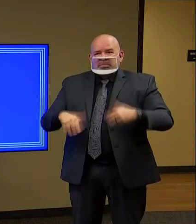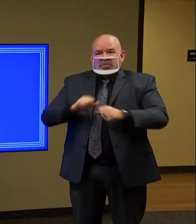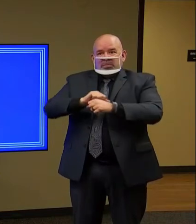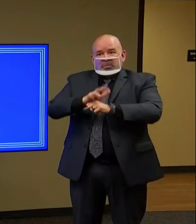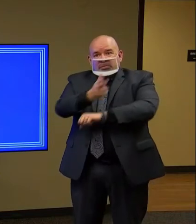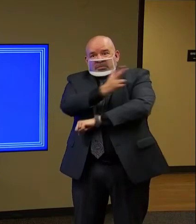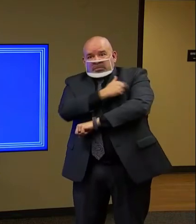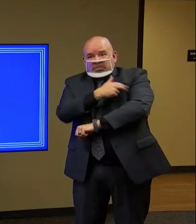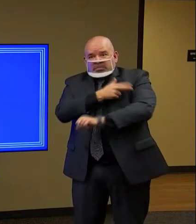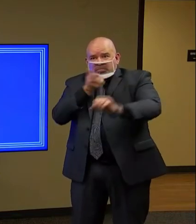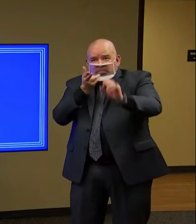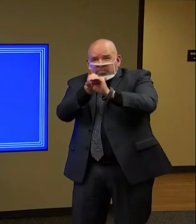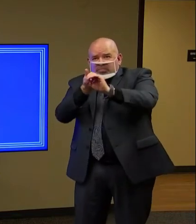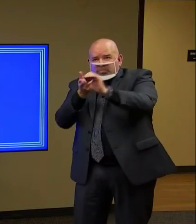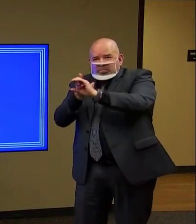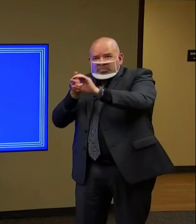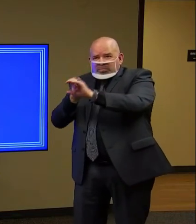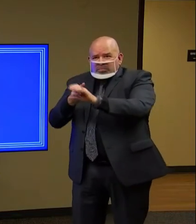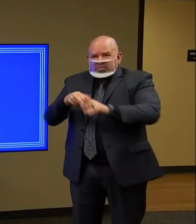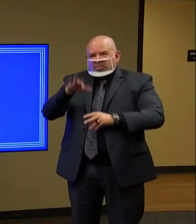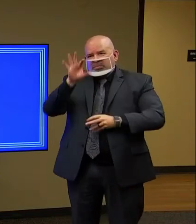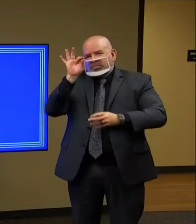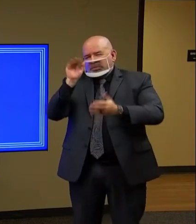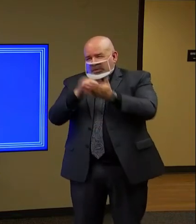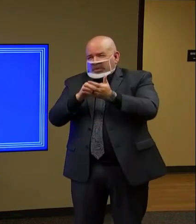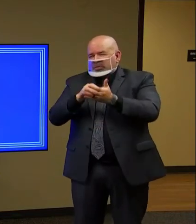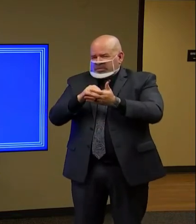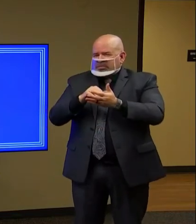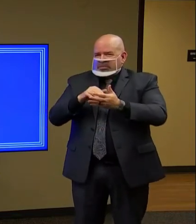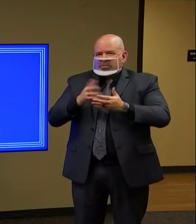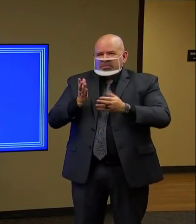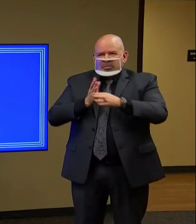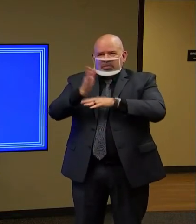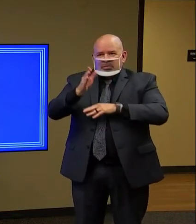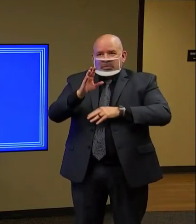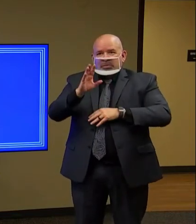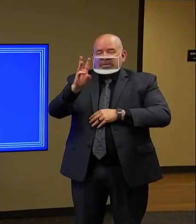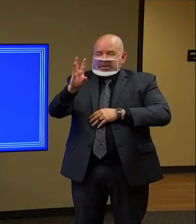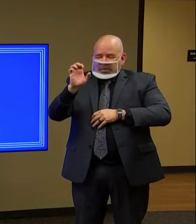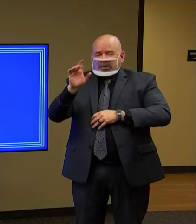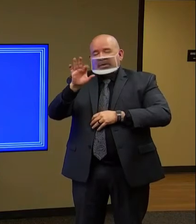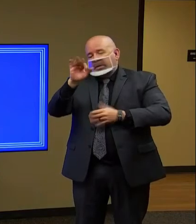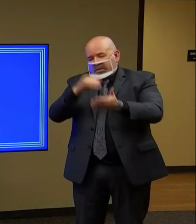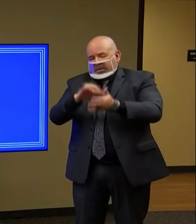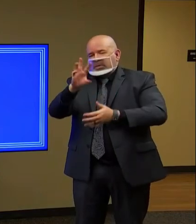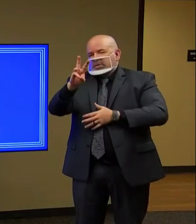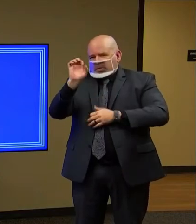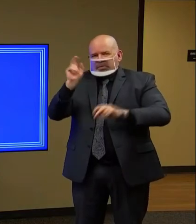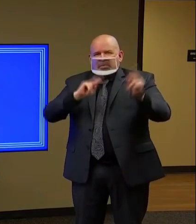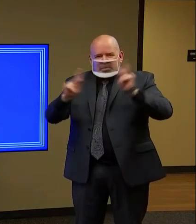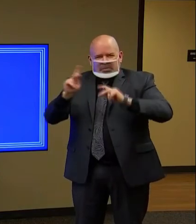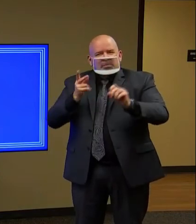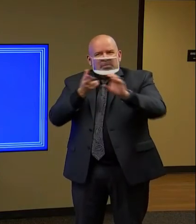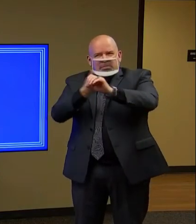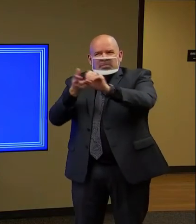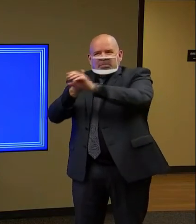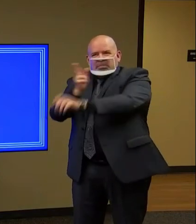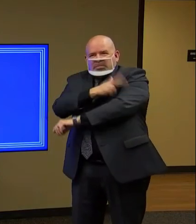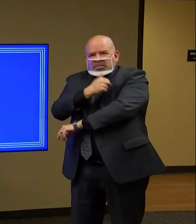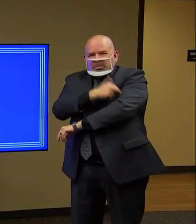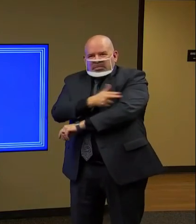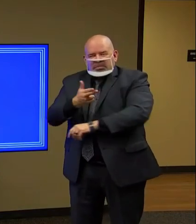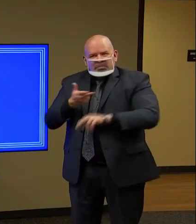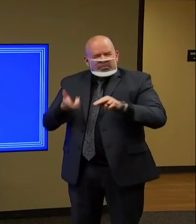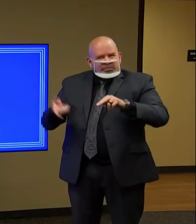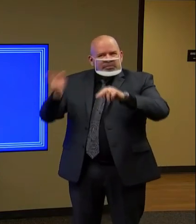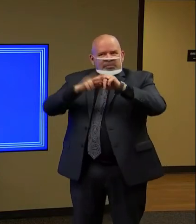to 9,600 people, okay? Just a quick fact on that, 20% of the people who are